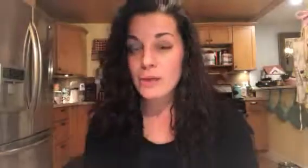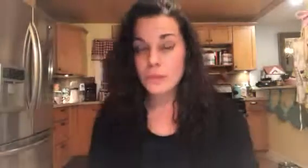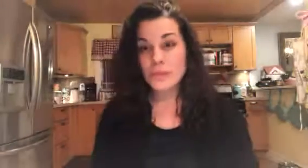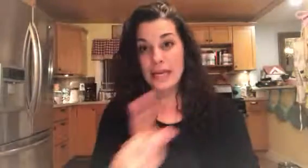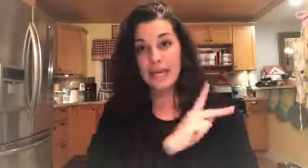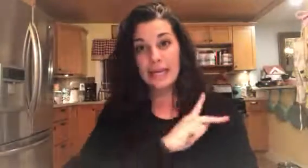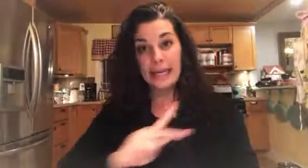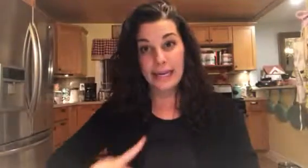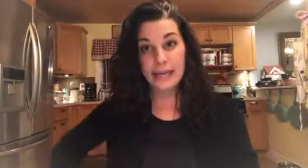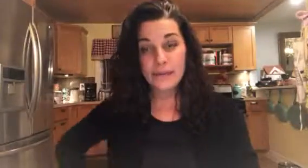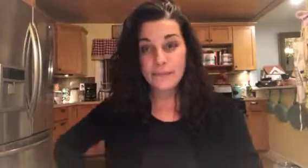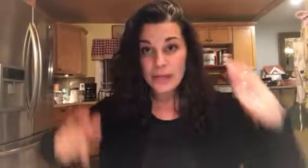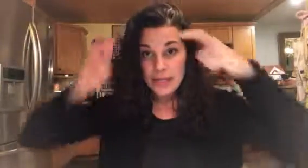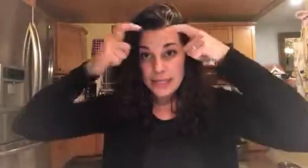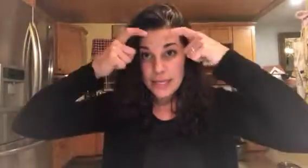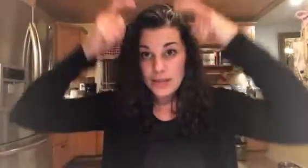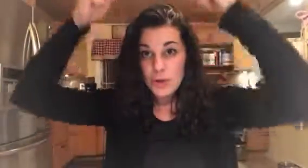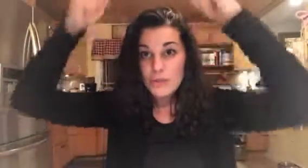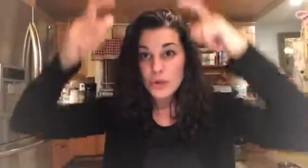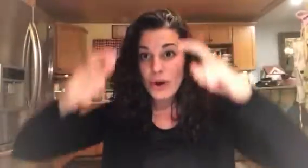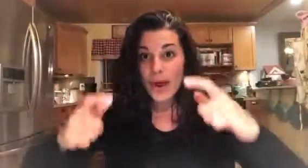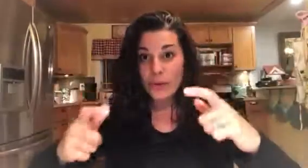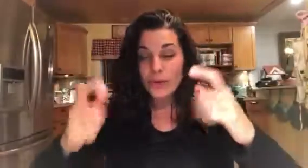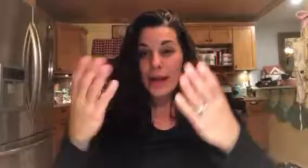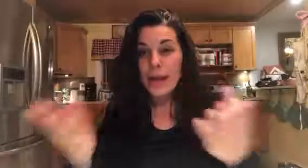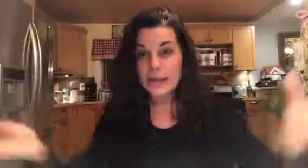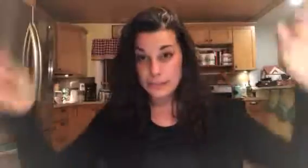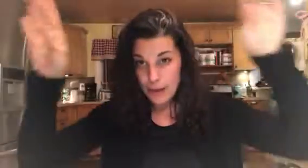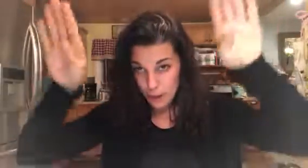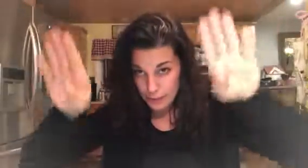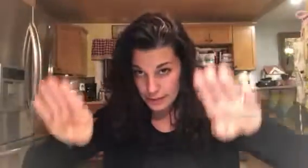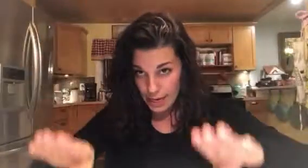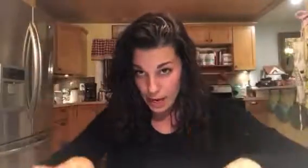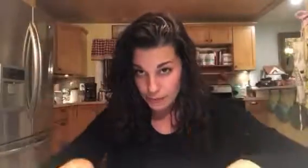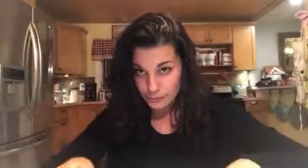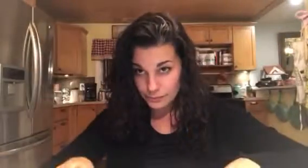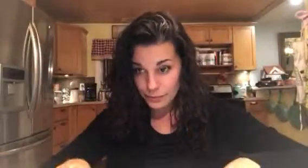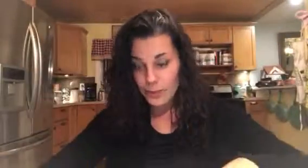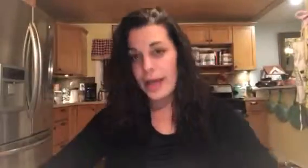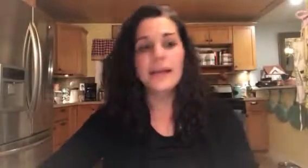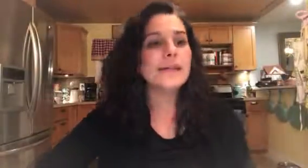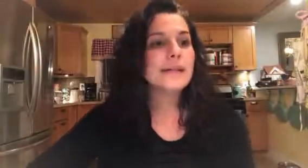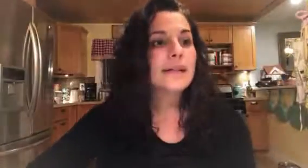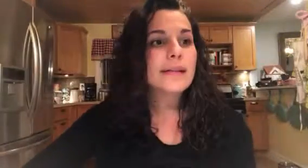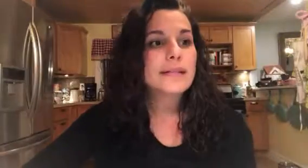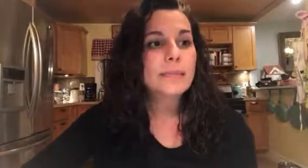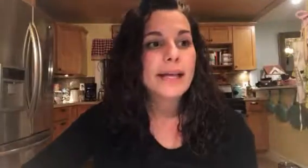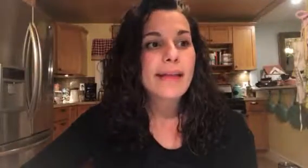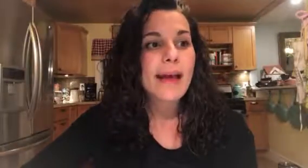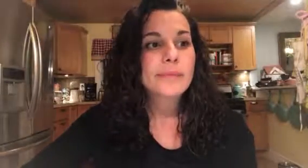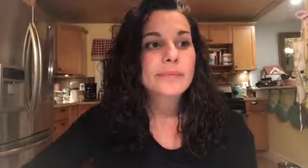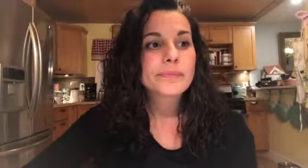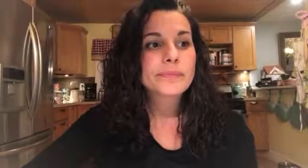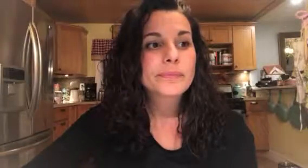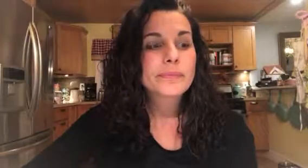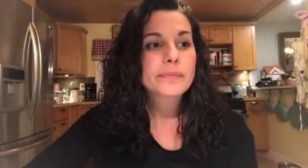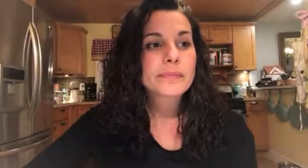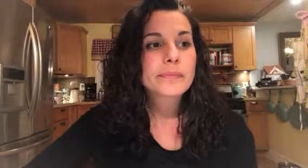We're saying king is taking off his crown and he's bowing down, okay? Let's play that.